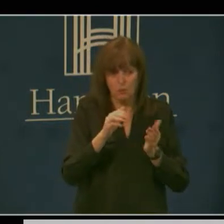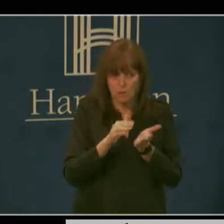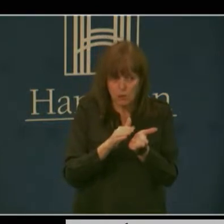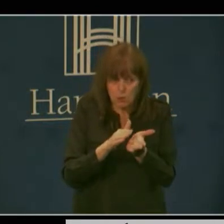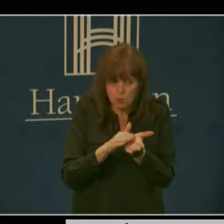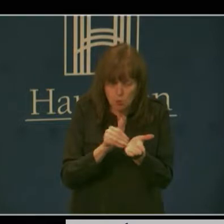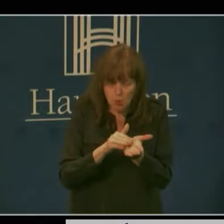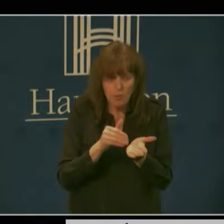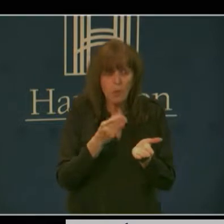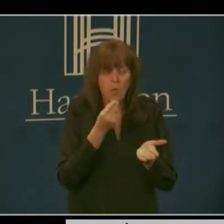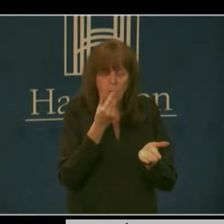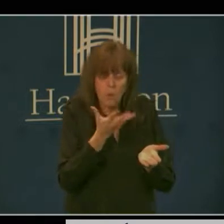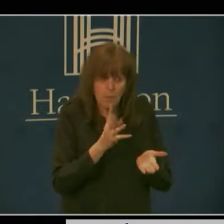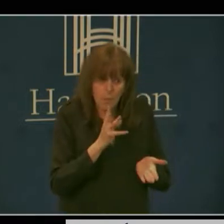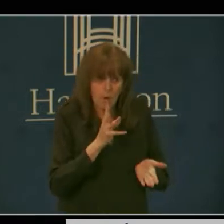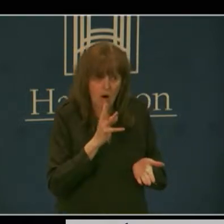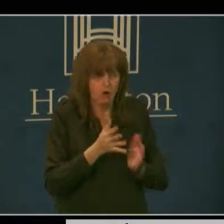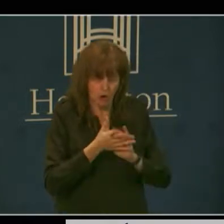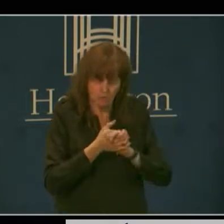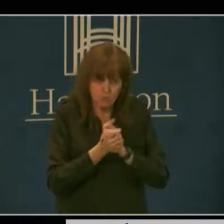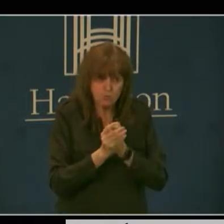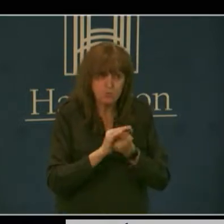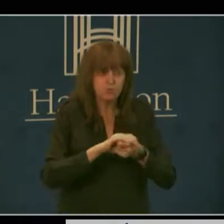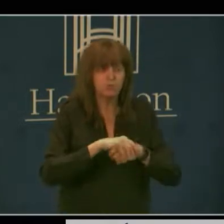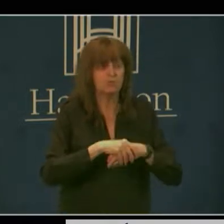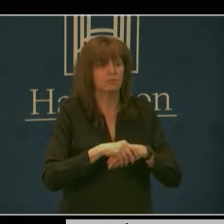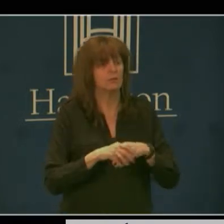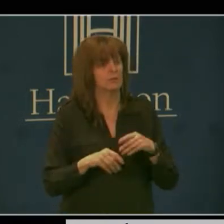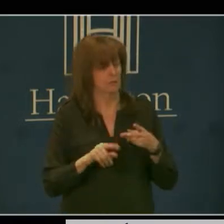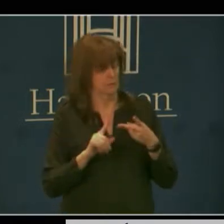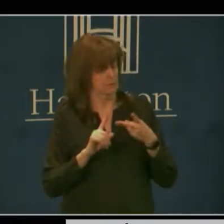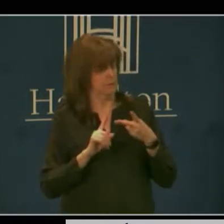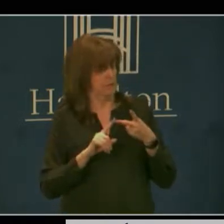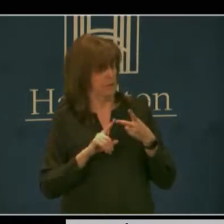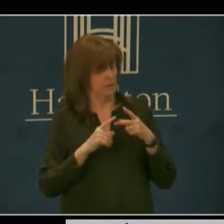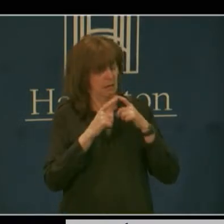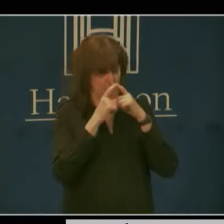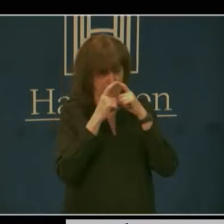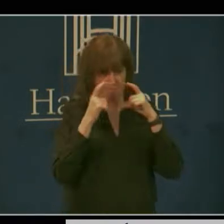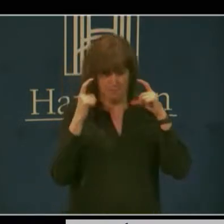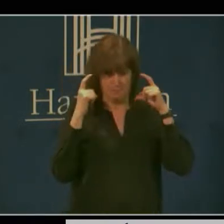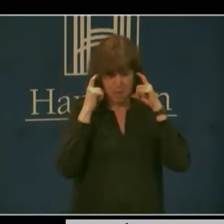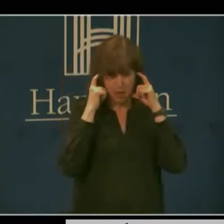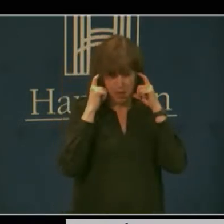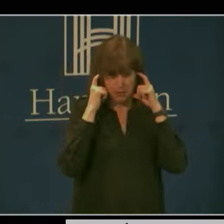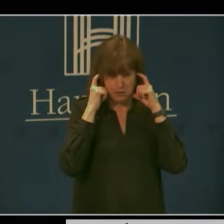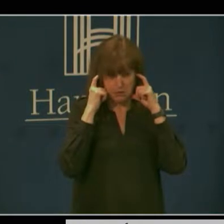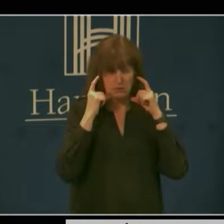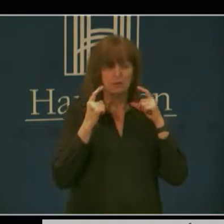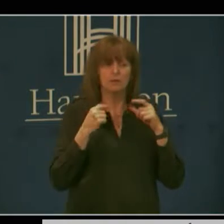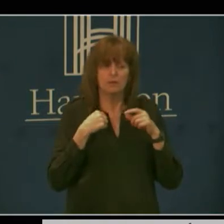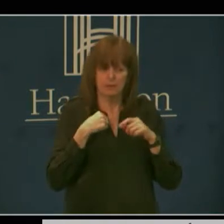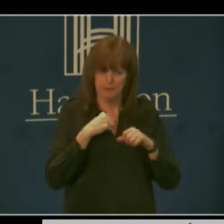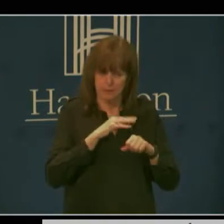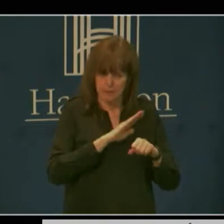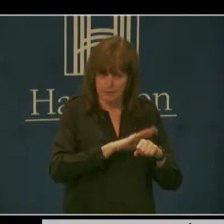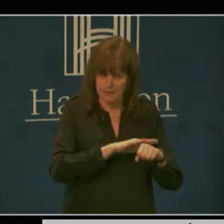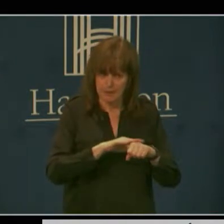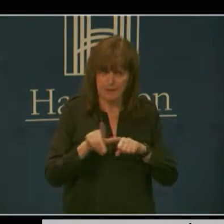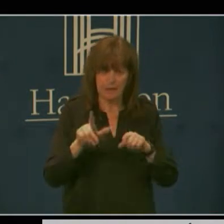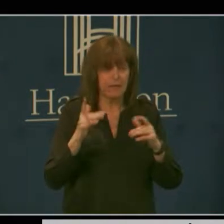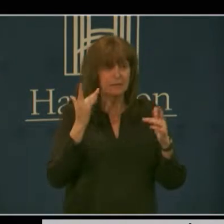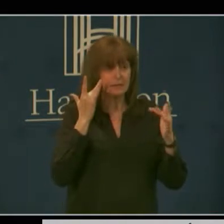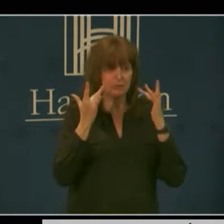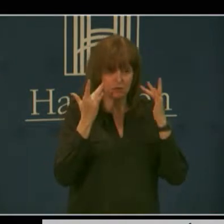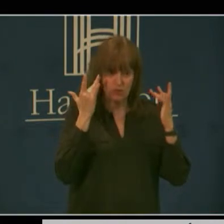issue. You've heard me say at least once tonight that keep your hands away from your face. You put a mask on your face,